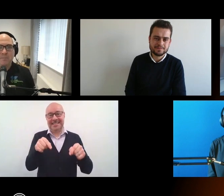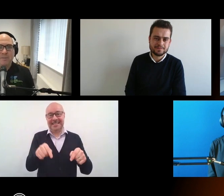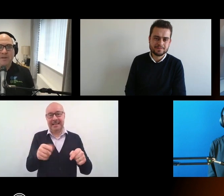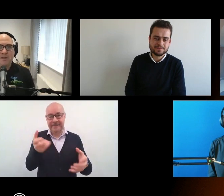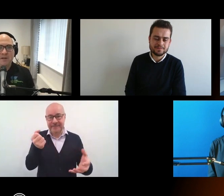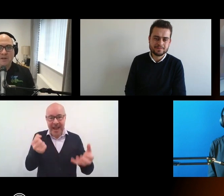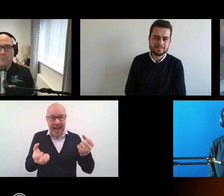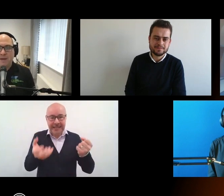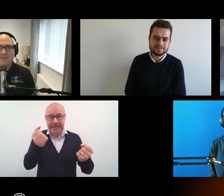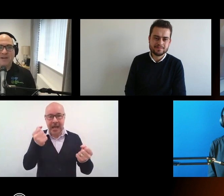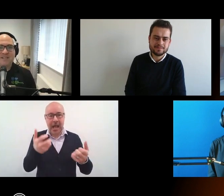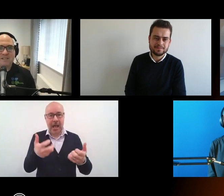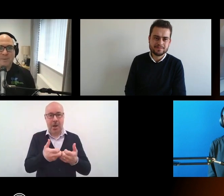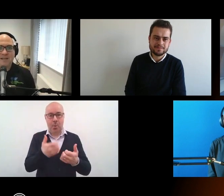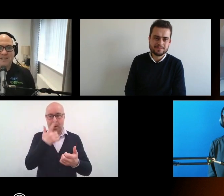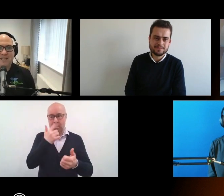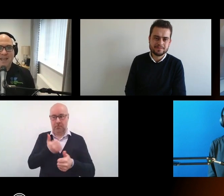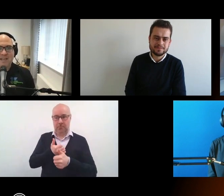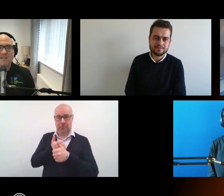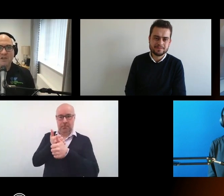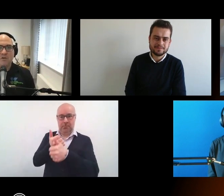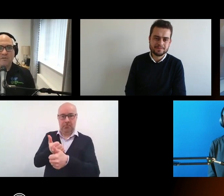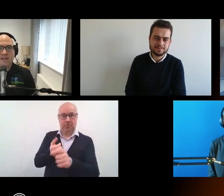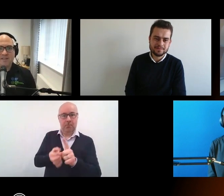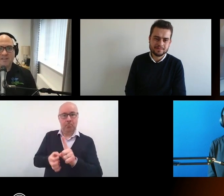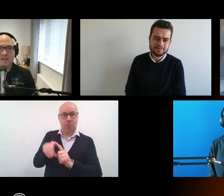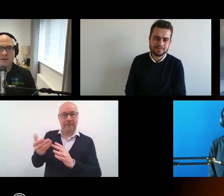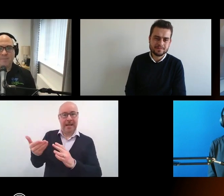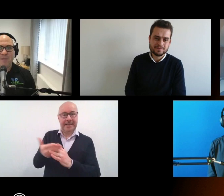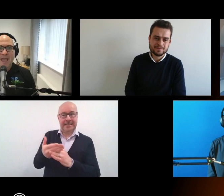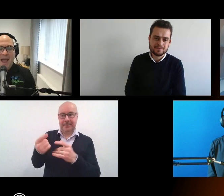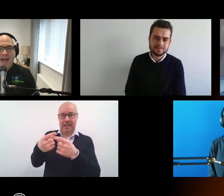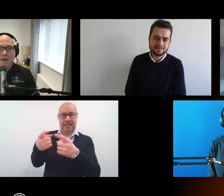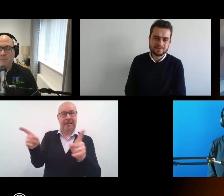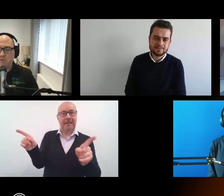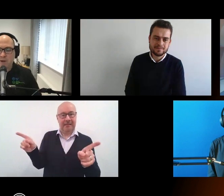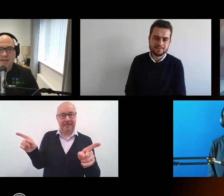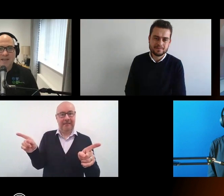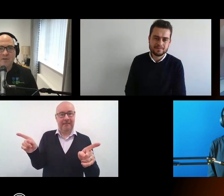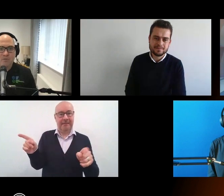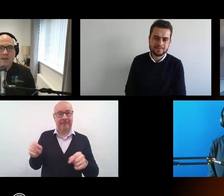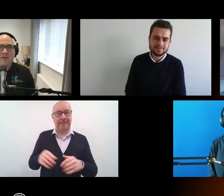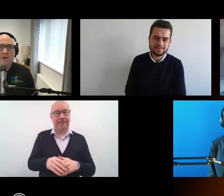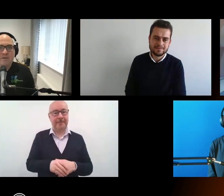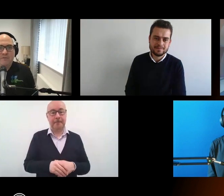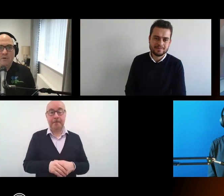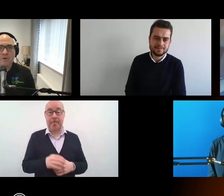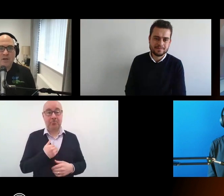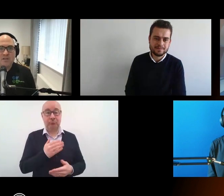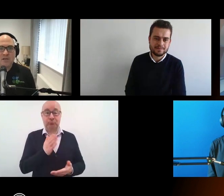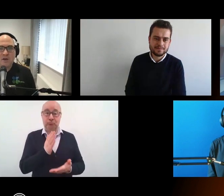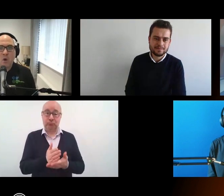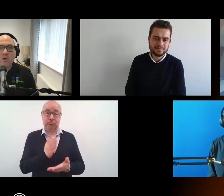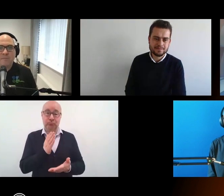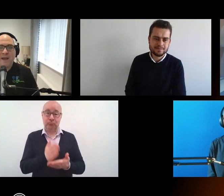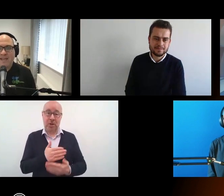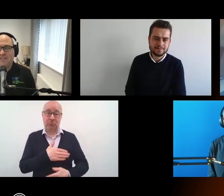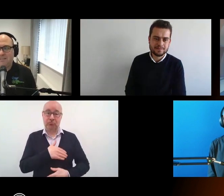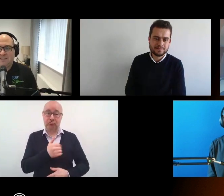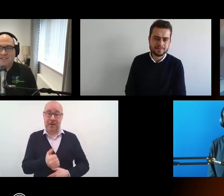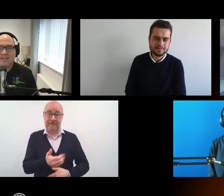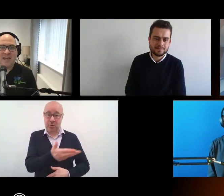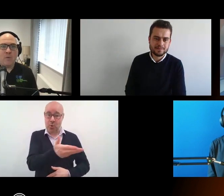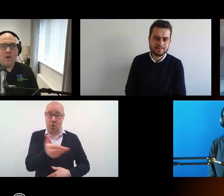can implement better accessibility into your events. And I'm really, really grateful to all of